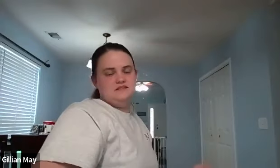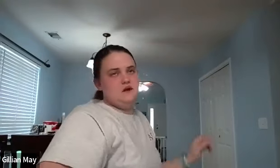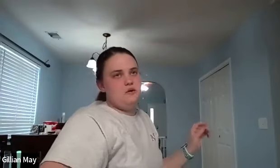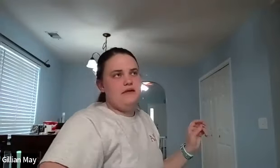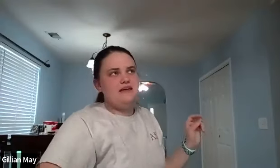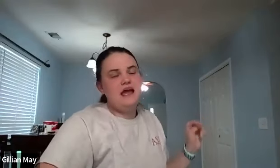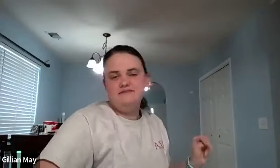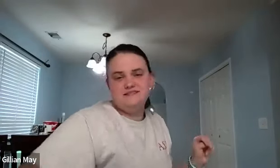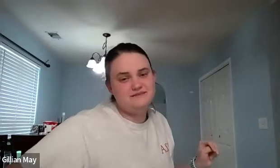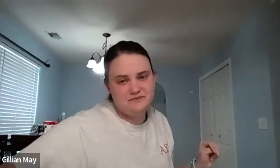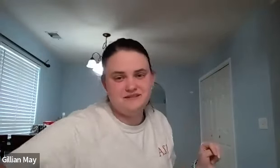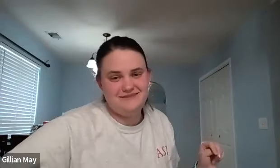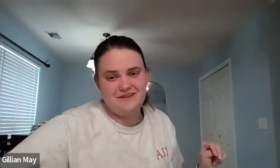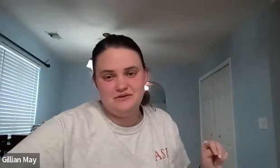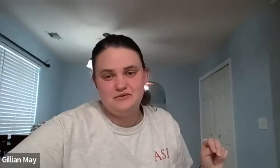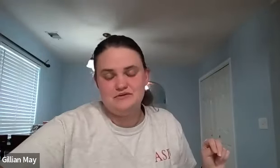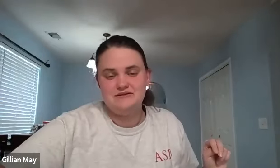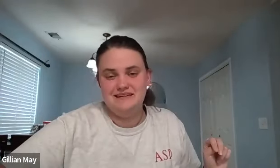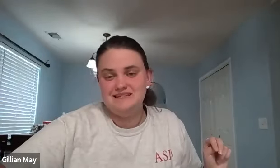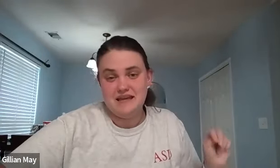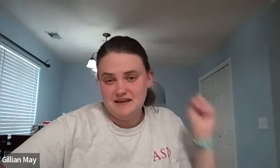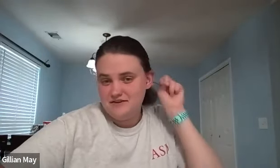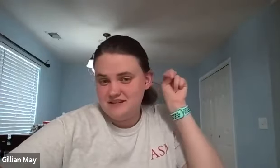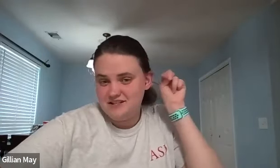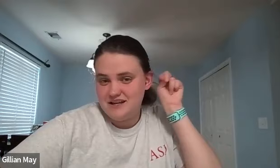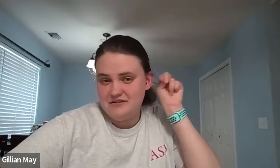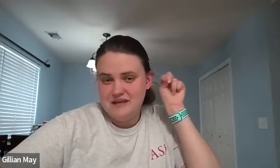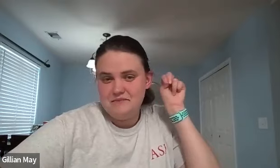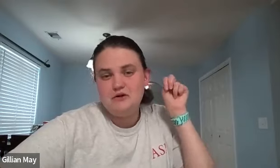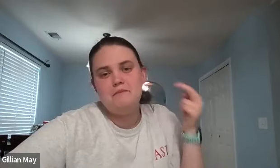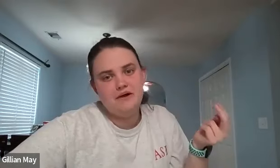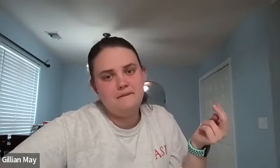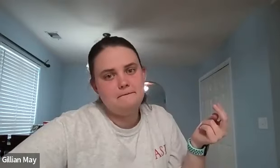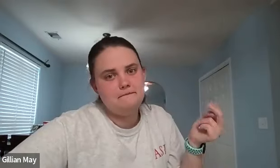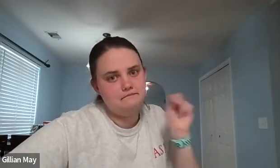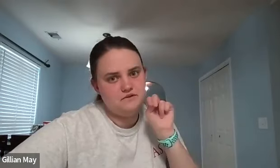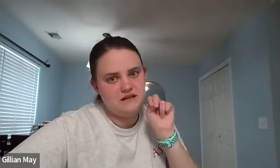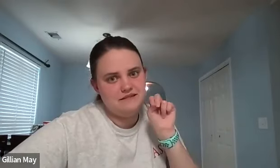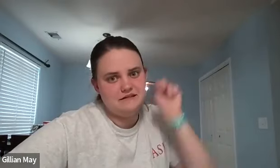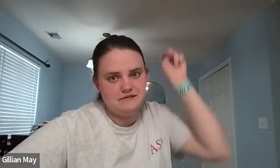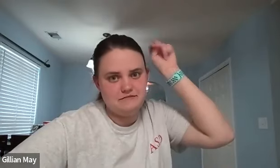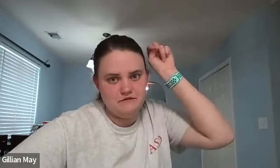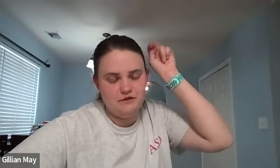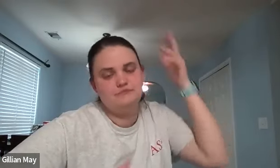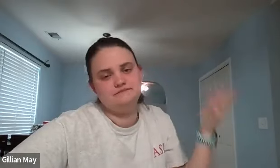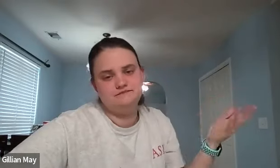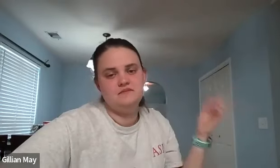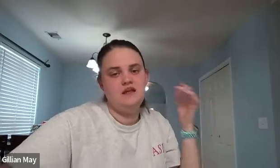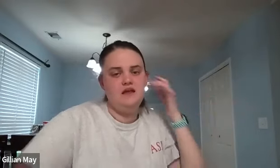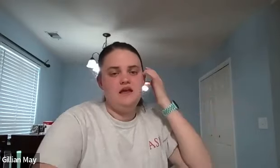So, and then I have seen some people say if they use nieces and nephews, they just kind of do the in middle, but most of the time it's niece, nephew. If